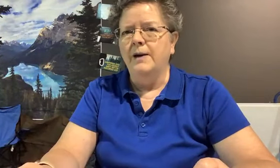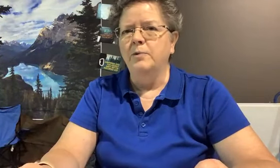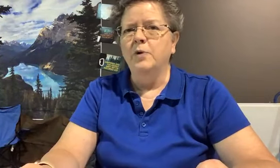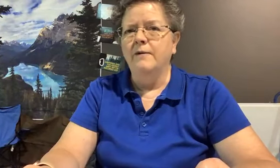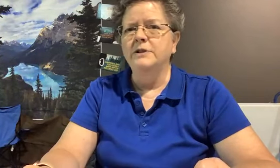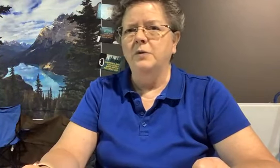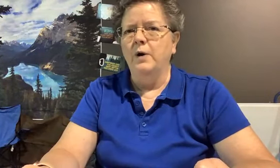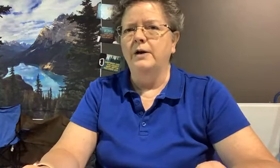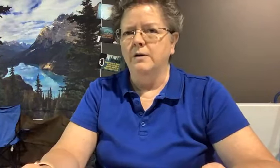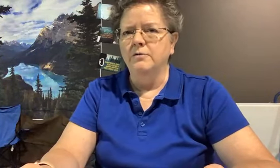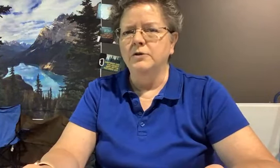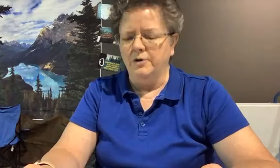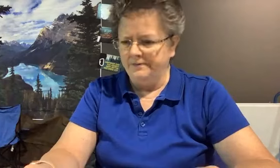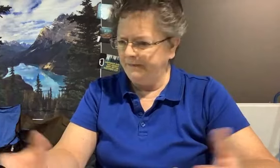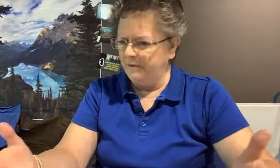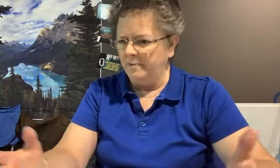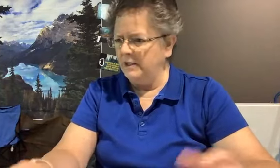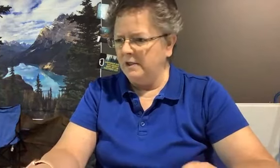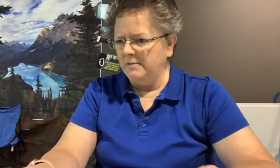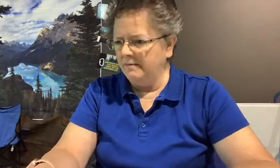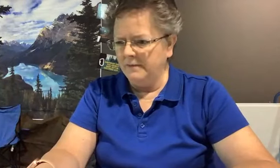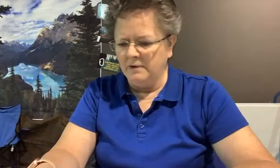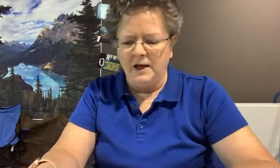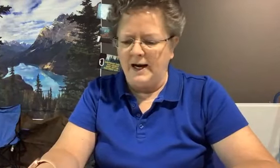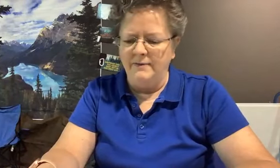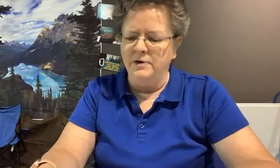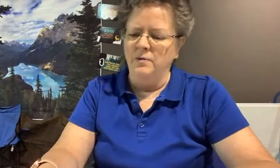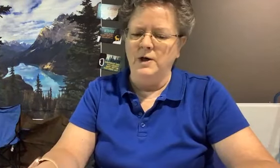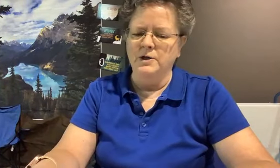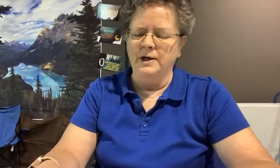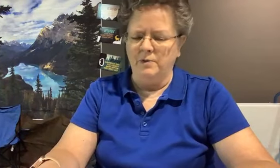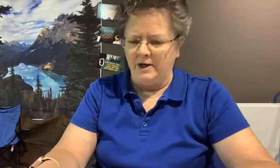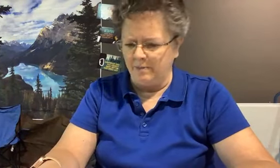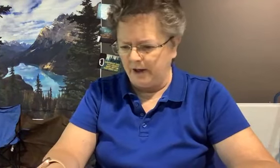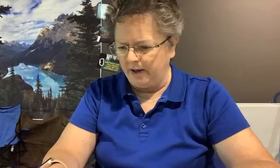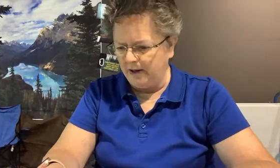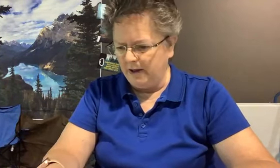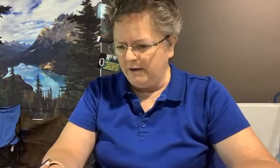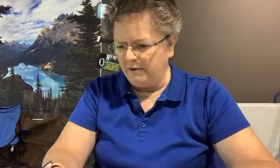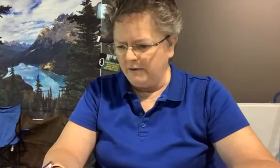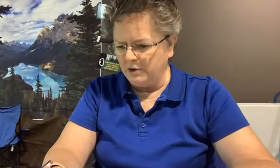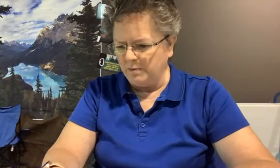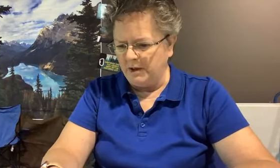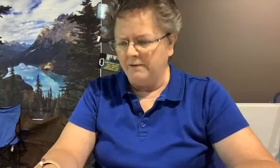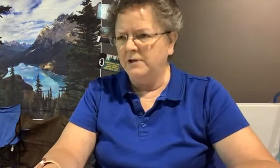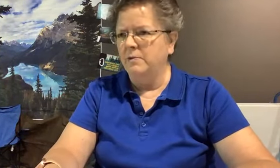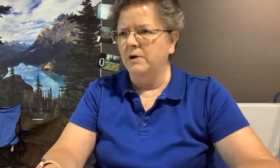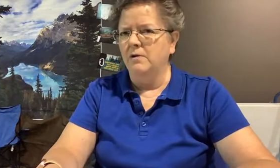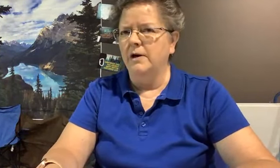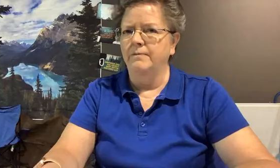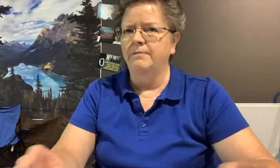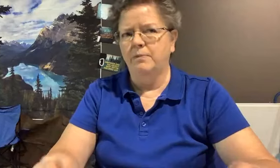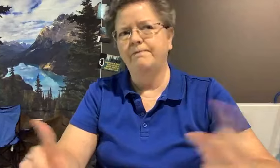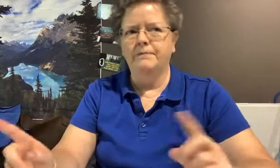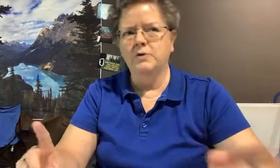Bible Prophecy Radio. So if you miss it live, you can watch it that way, and I'll probably, if you're friends with me on Facebook, I'll go ahead and try